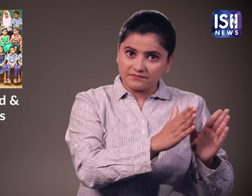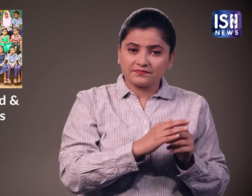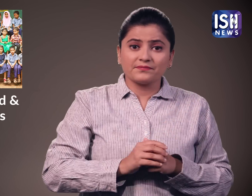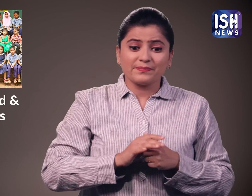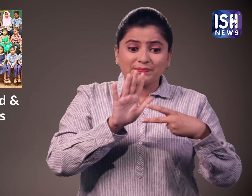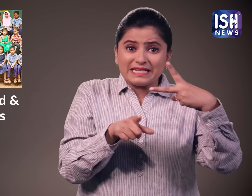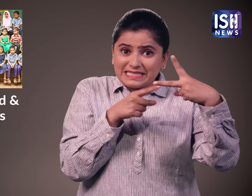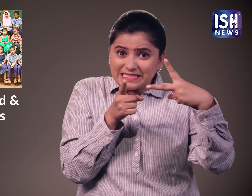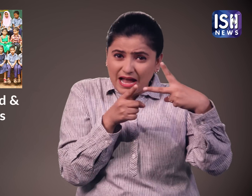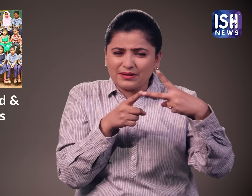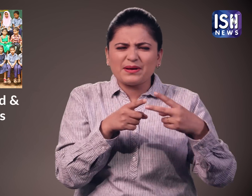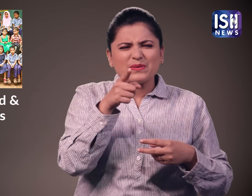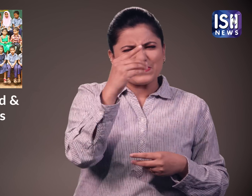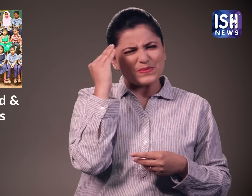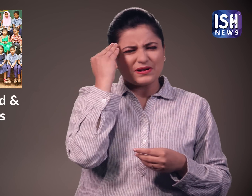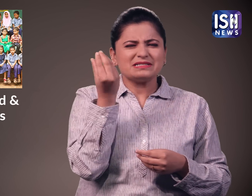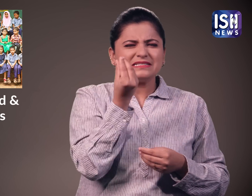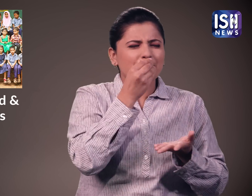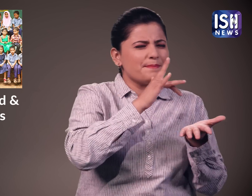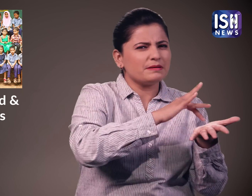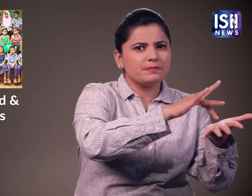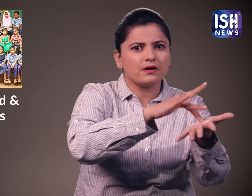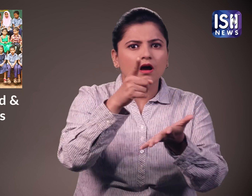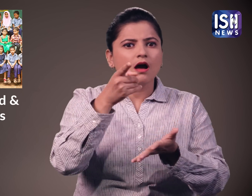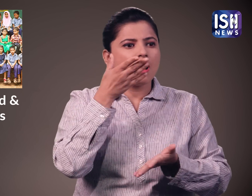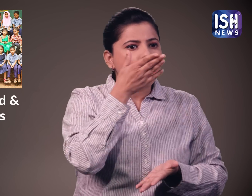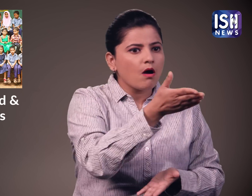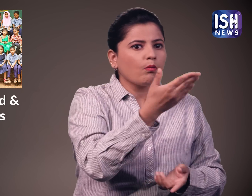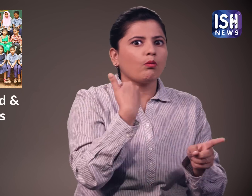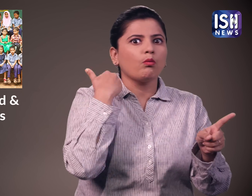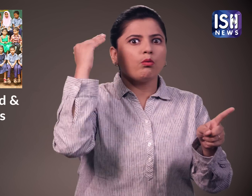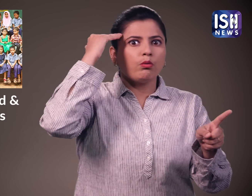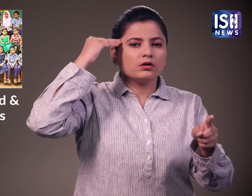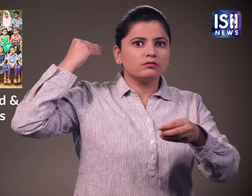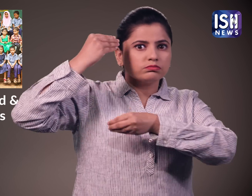Origins of many places are found when people do research and we learn about its past.